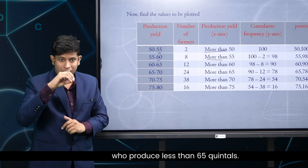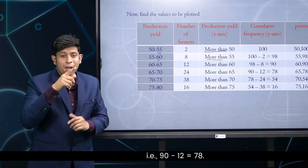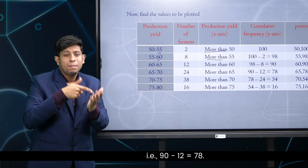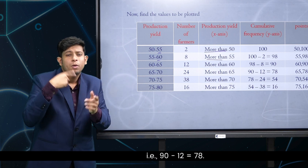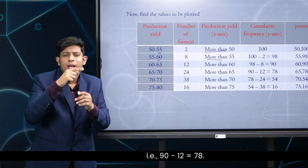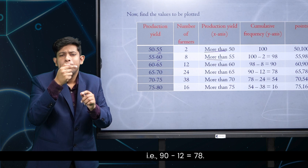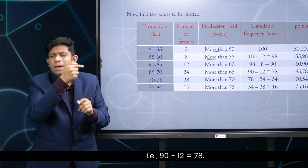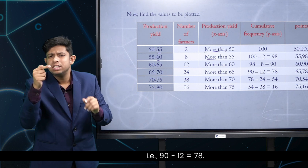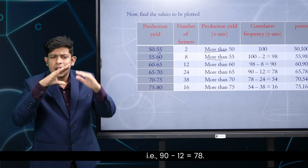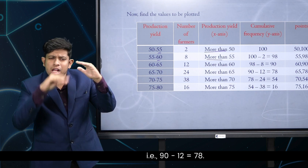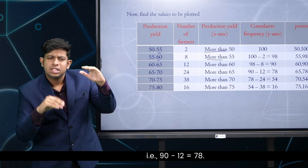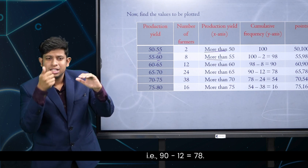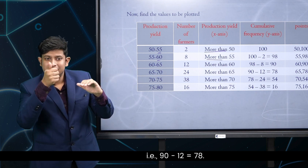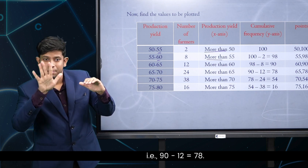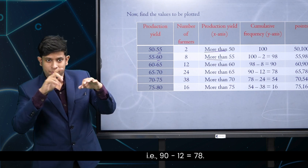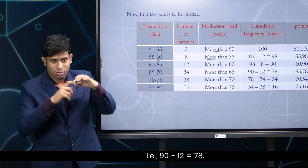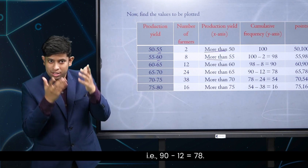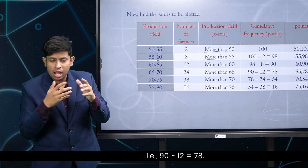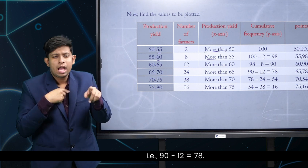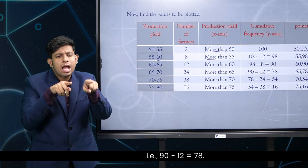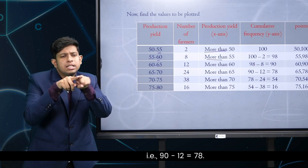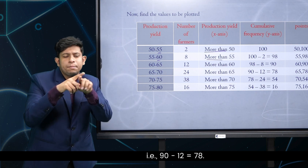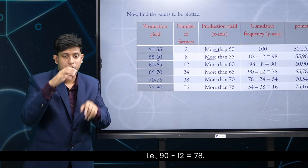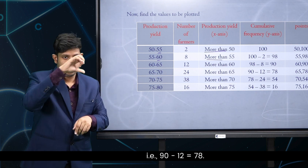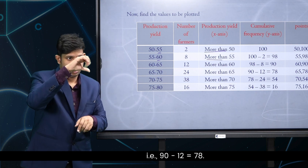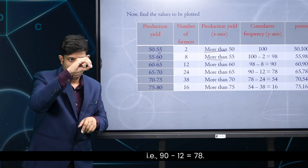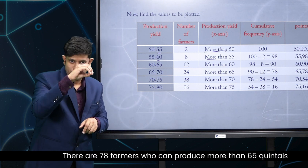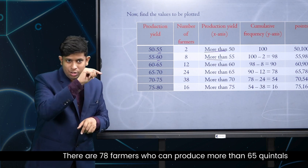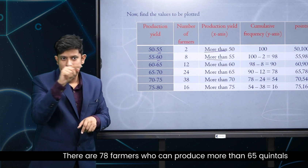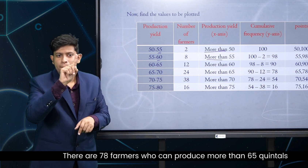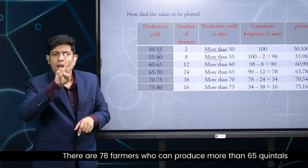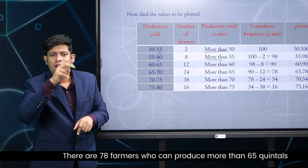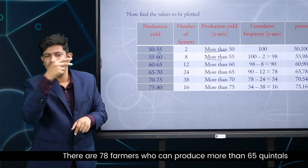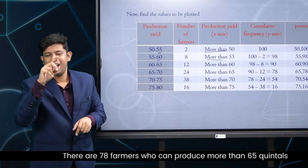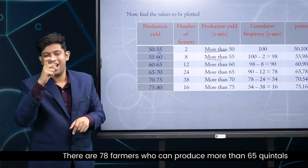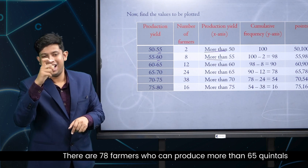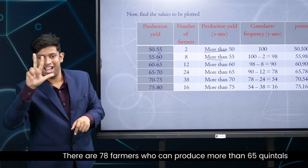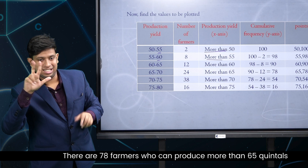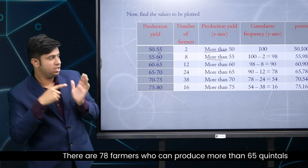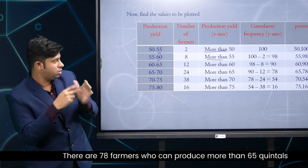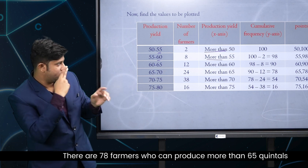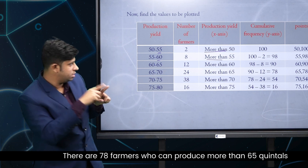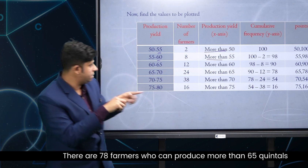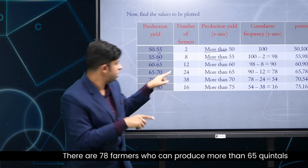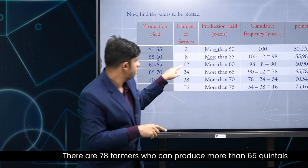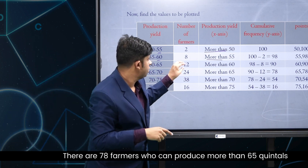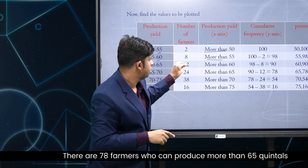That is 90 minus 12 is equal to 78. There are 78 farmers who can produce more than